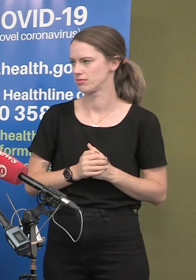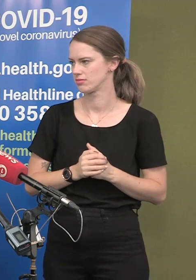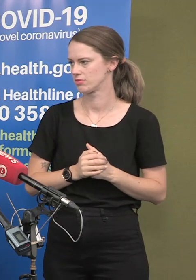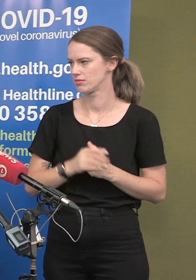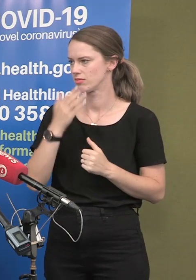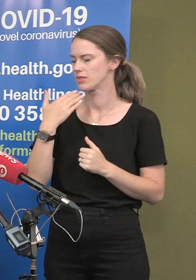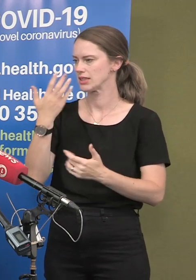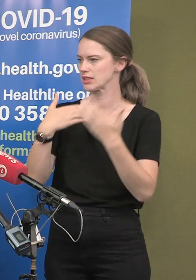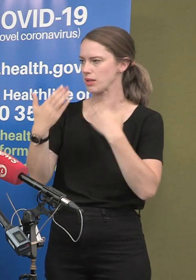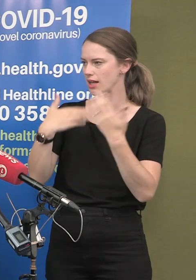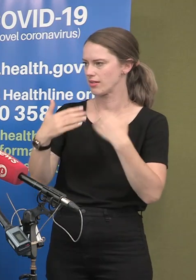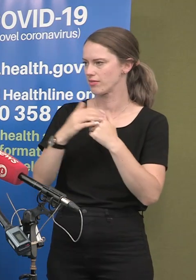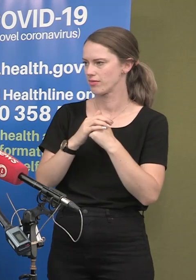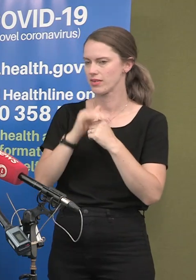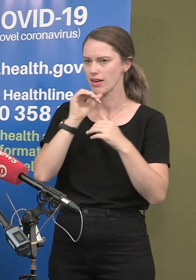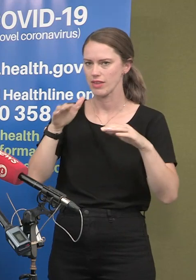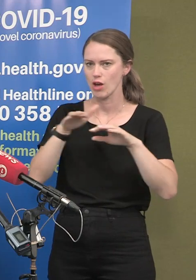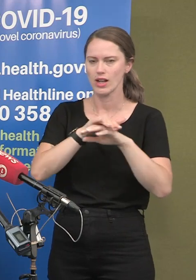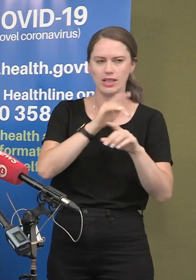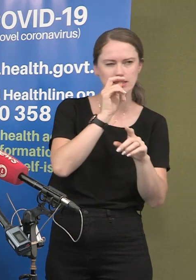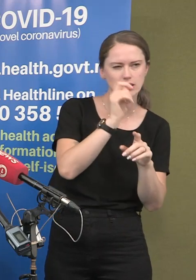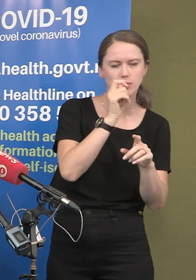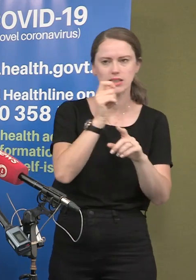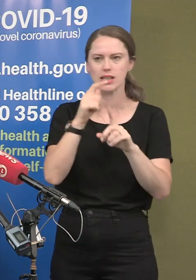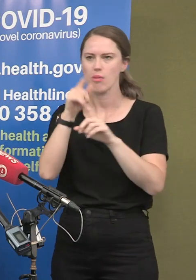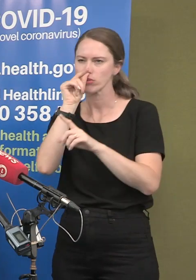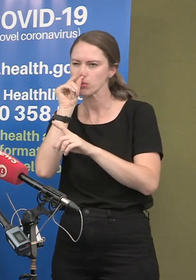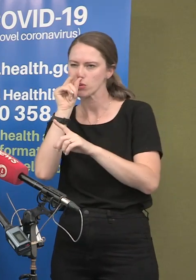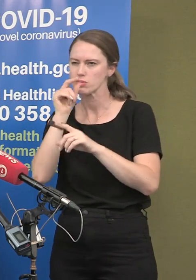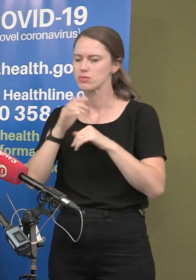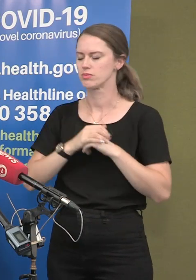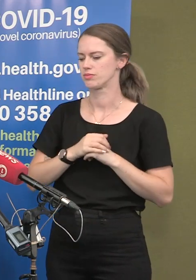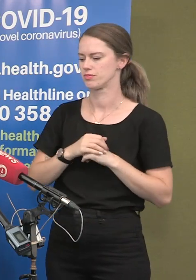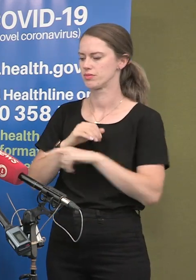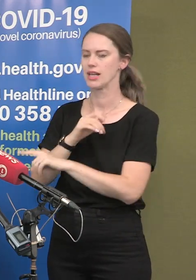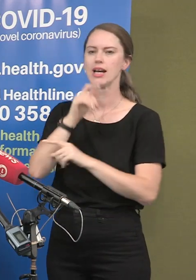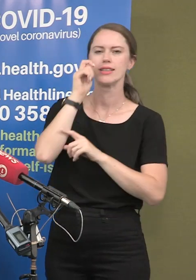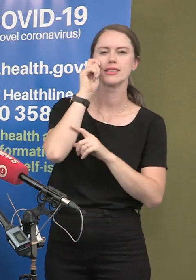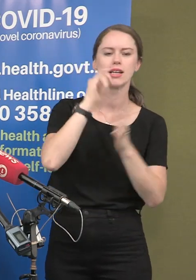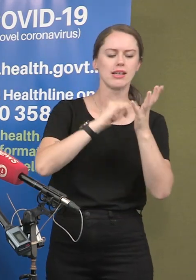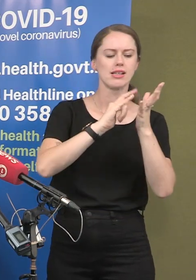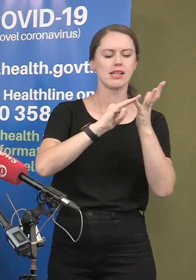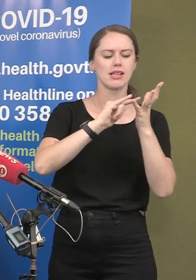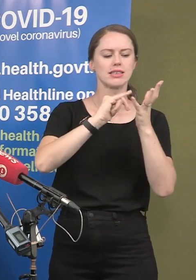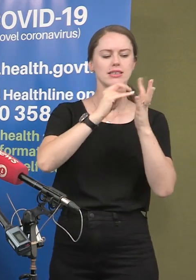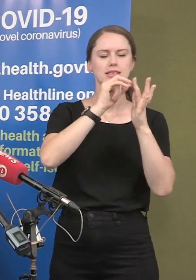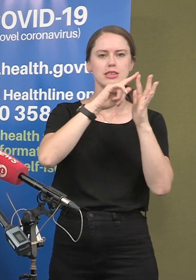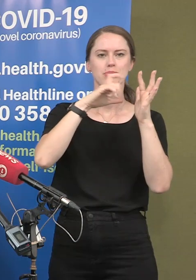down and then explain how and if they overlap? Sure. So a suspected case is someone